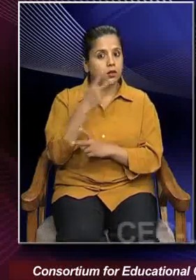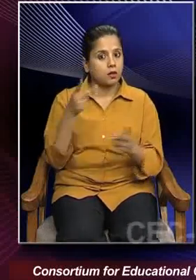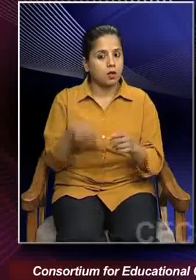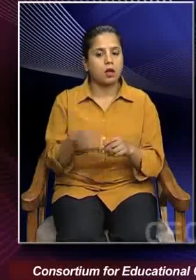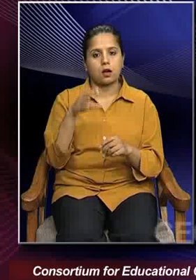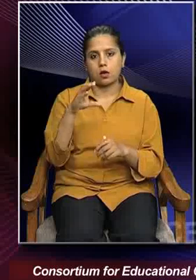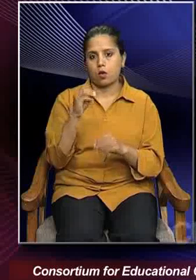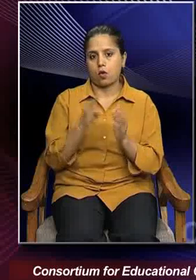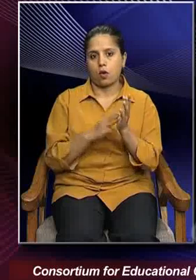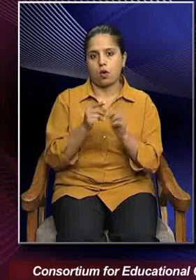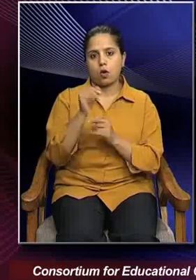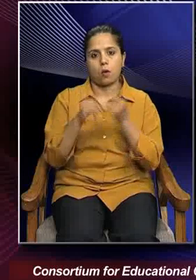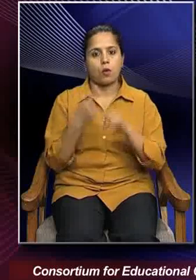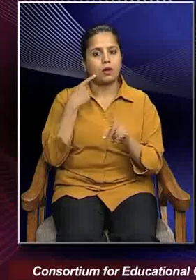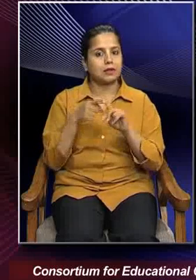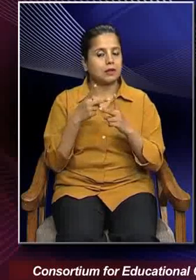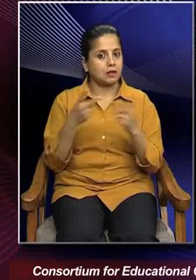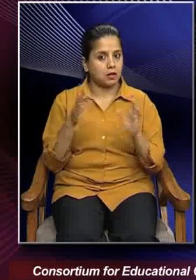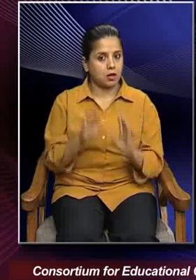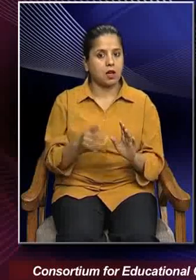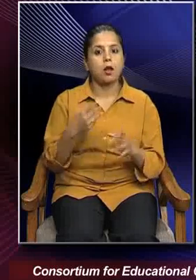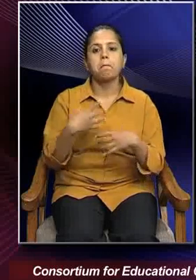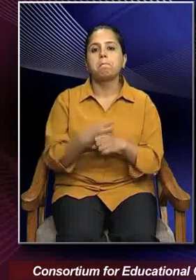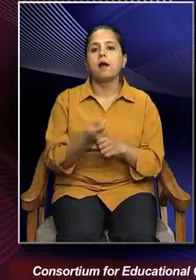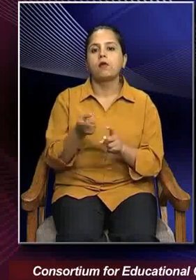composite things that are produced from it.